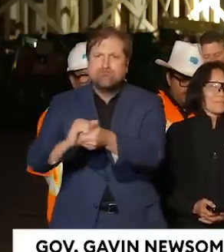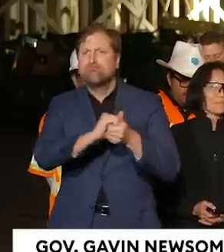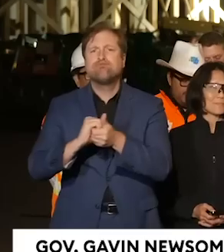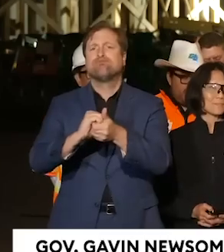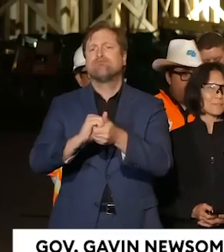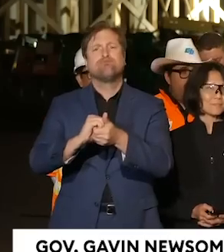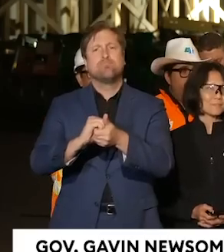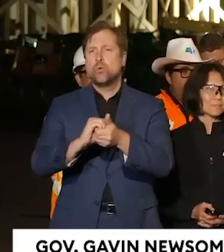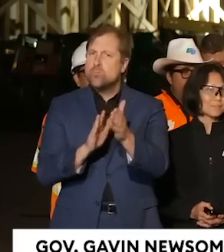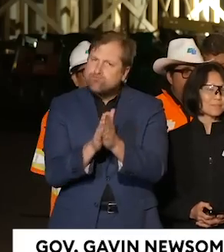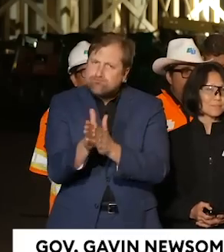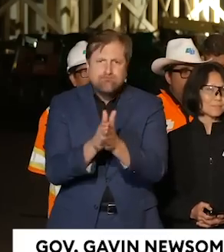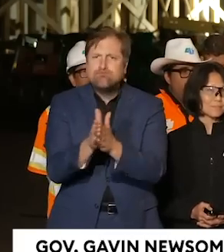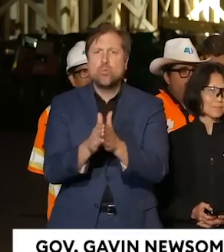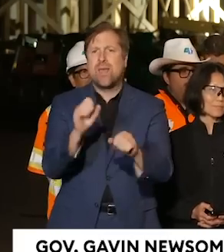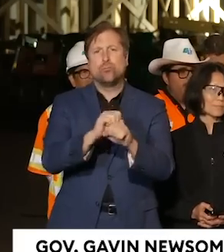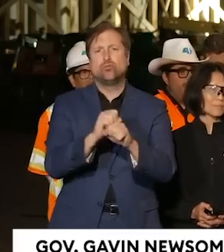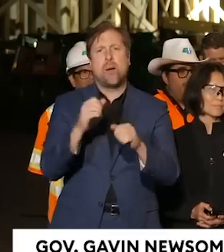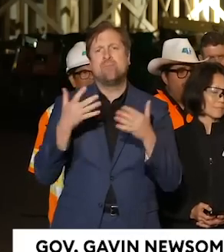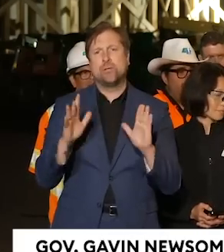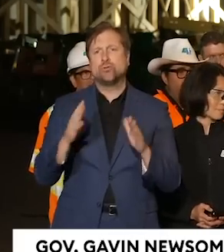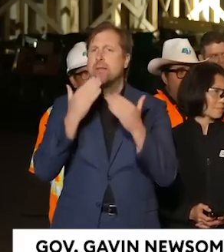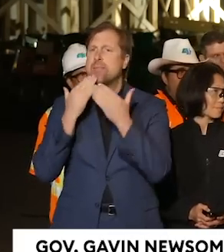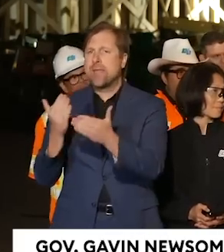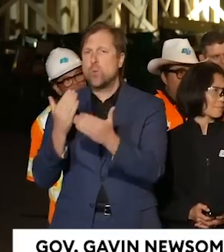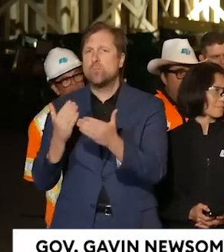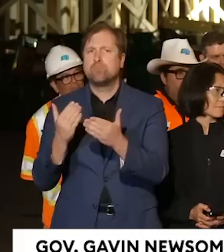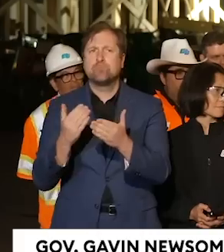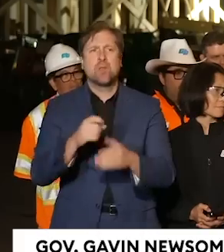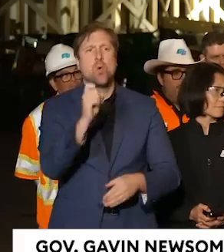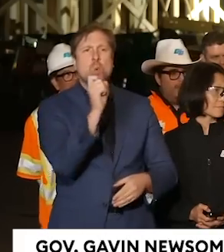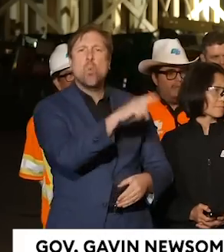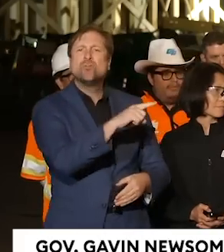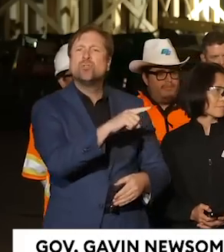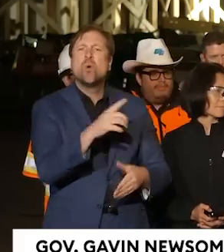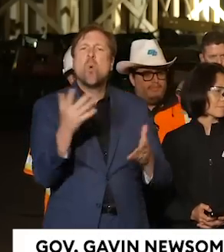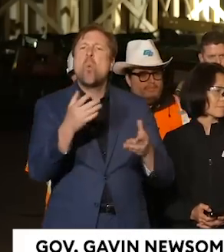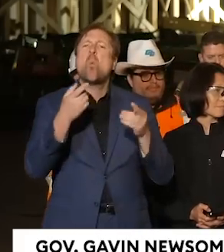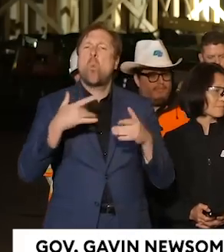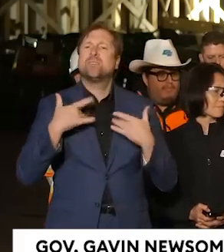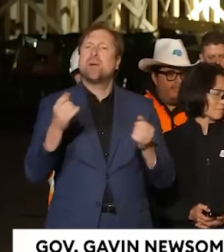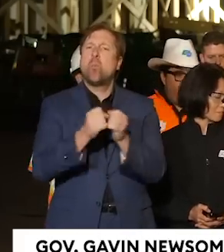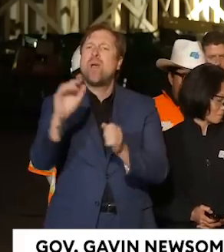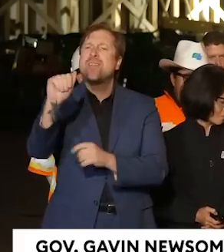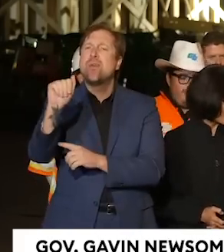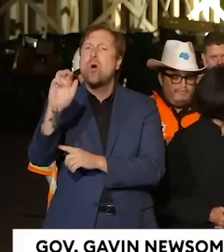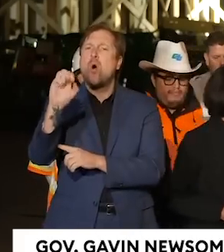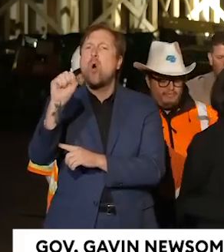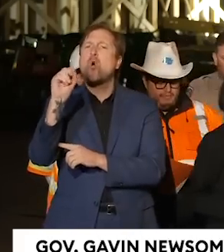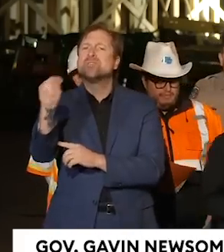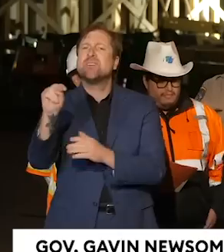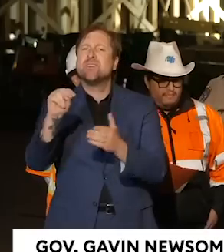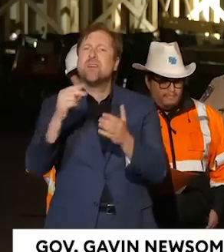Angeles, and are getting the job done. Thank you. Mayor, where do we stand on the arson investigation? One quick second, if we can just finish